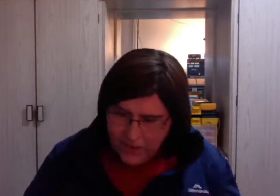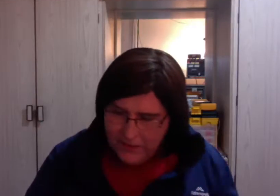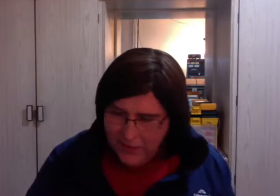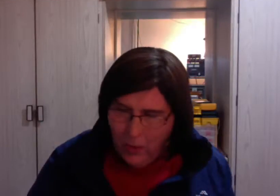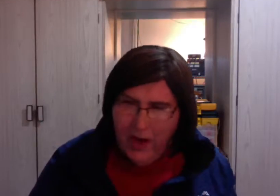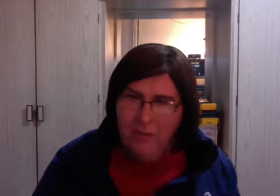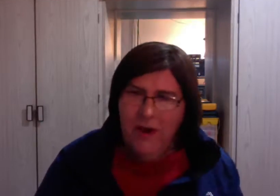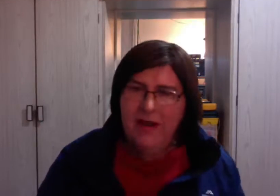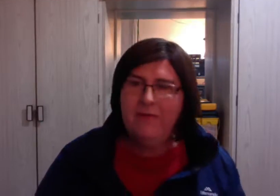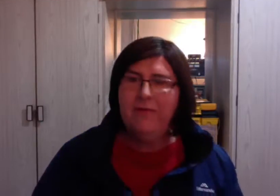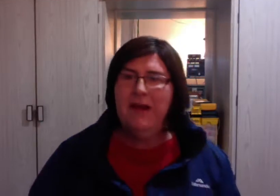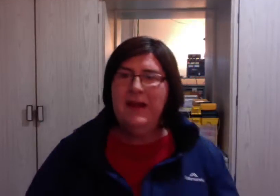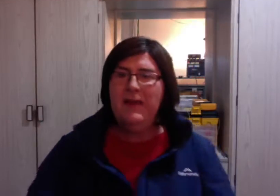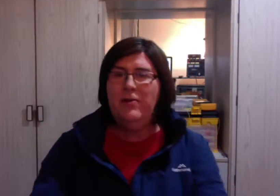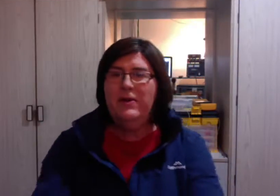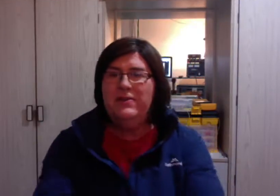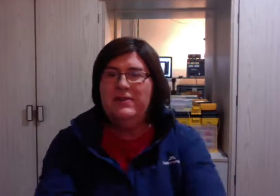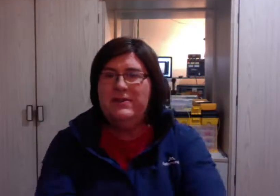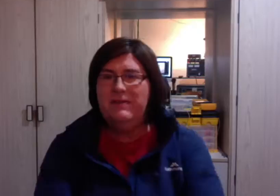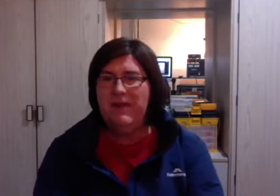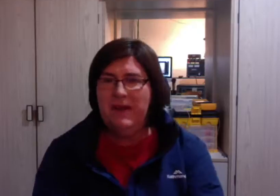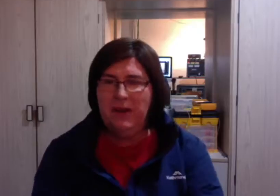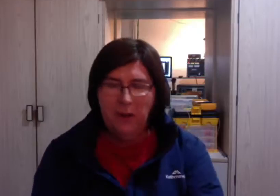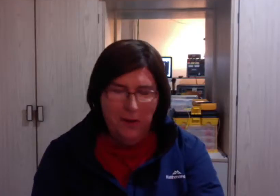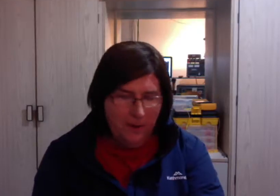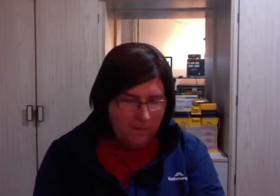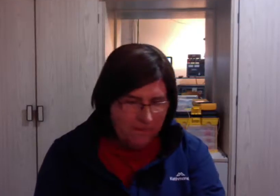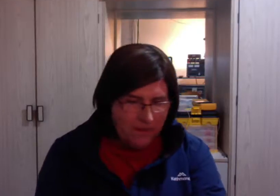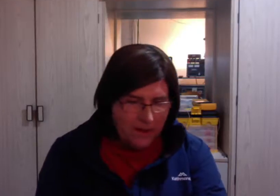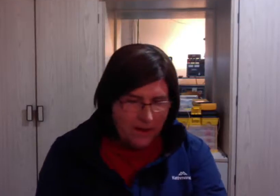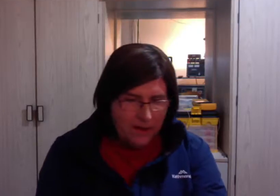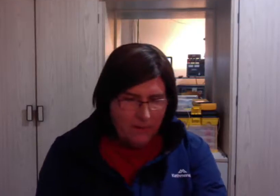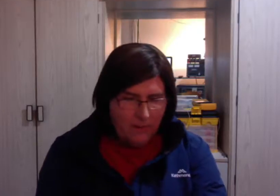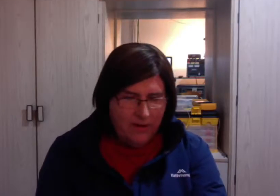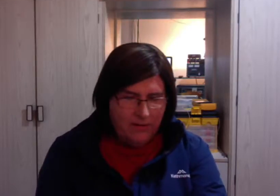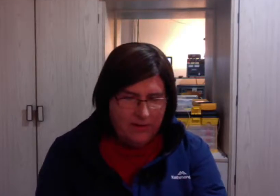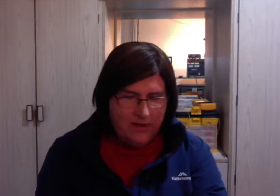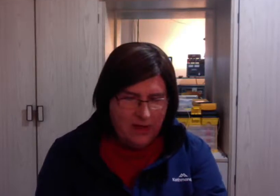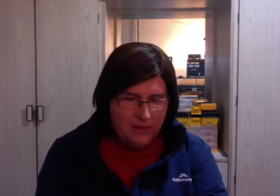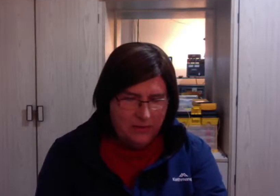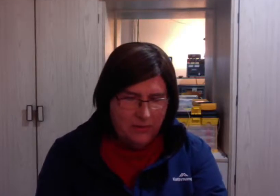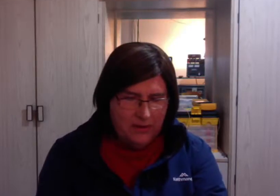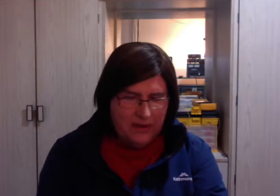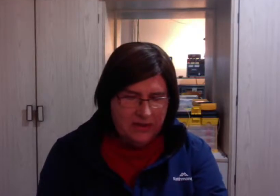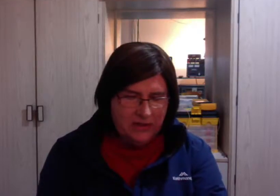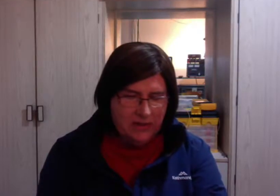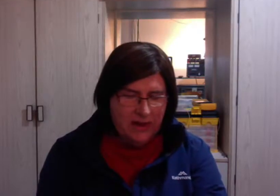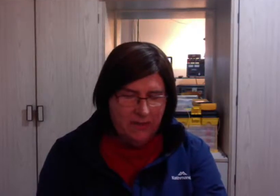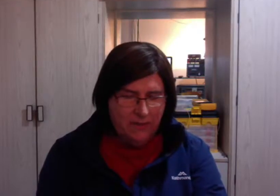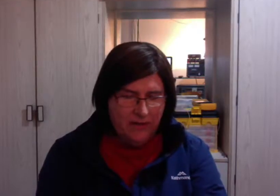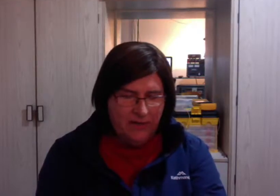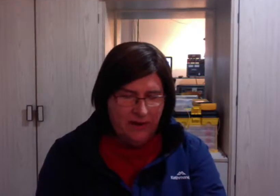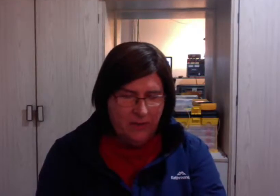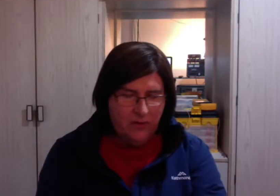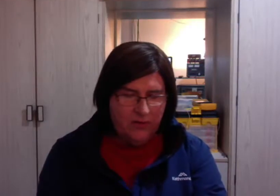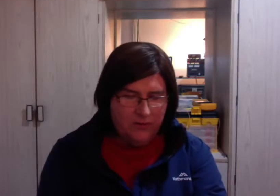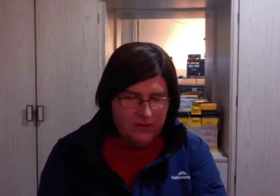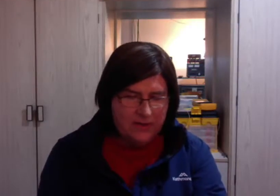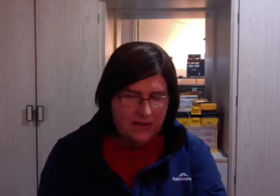So while I'm waiting for any other questions, if they occur, briefly the schedule for next year again, as I said, was Simpson Desert